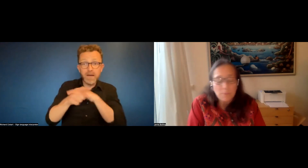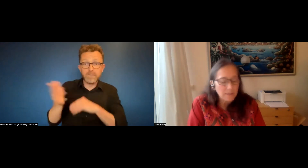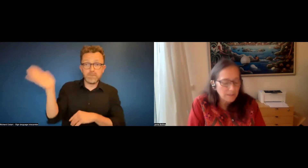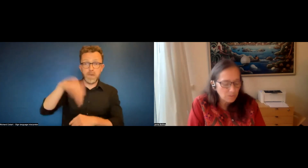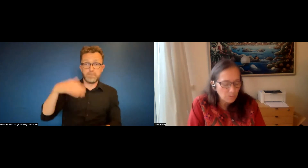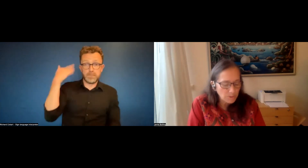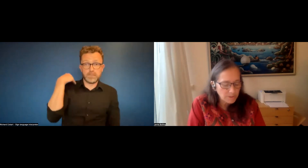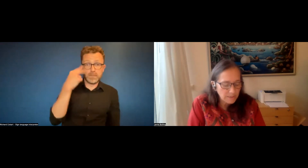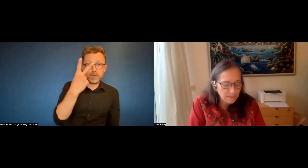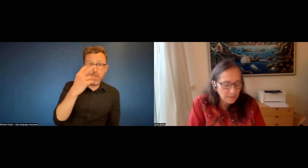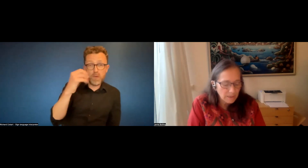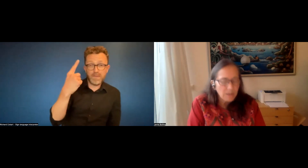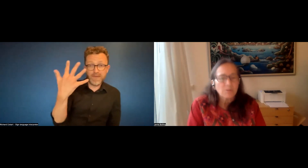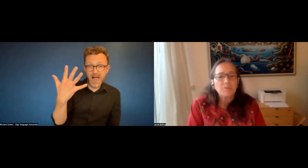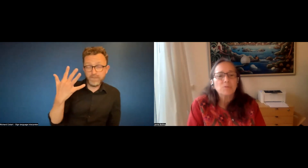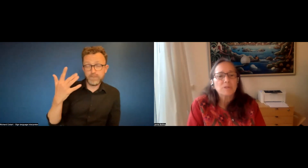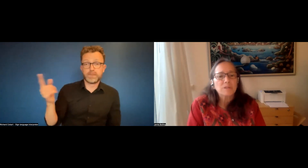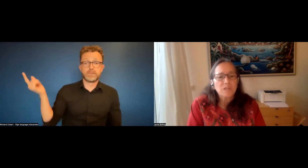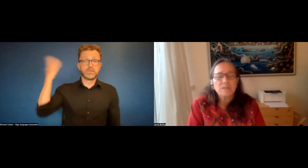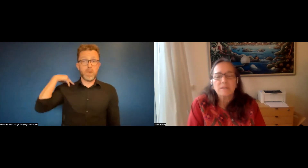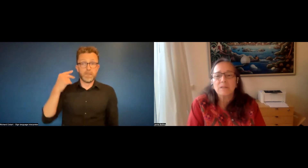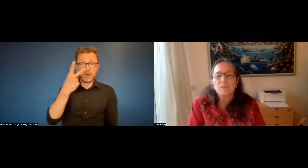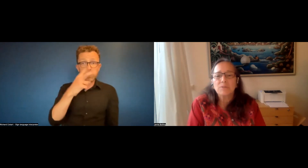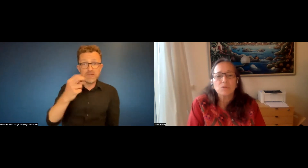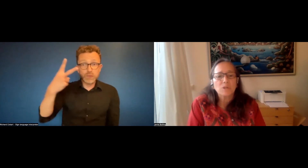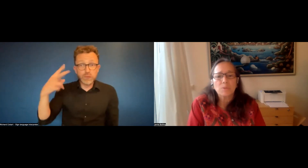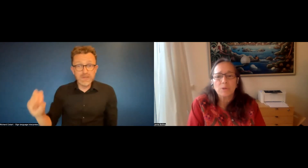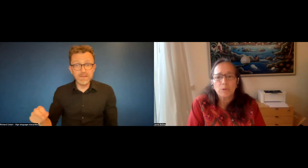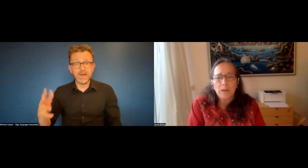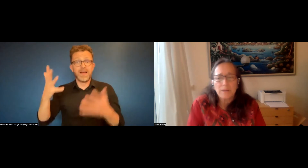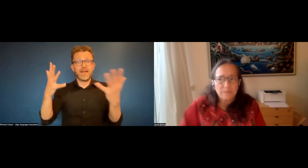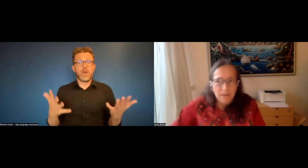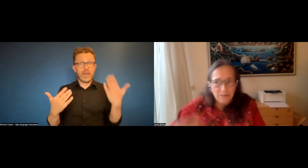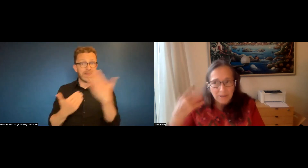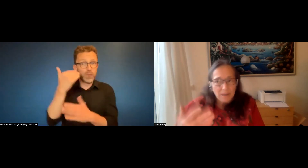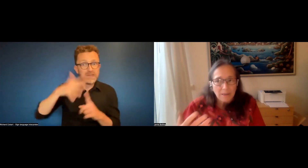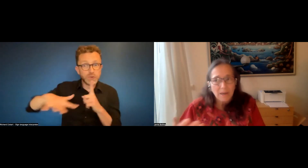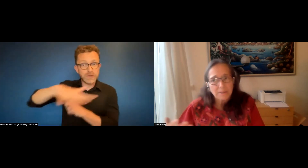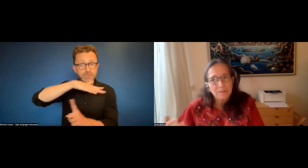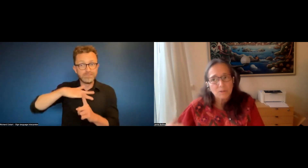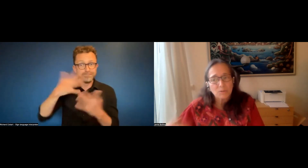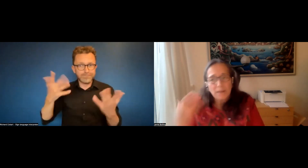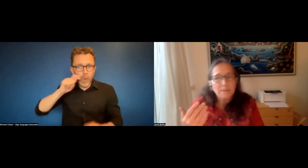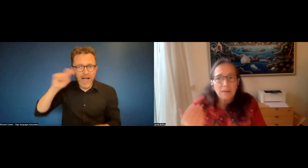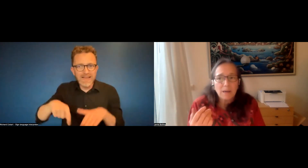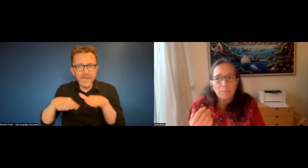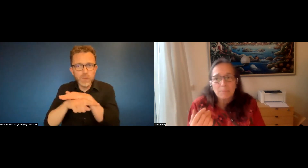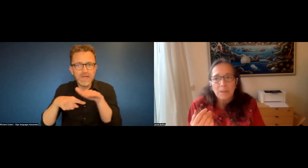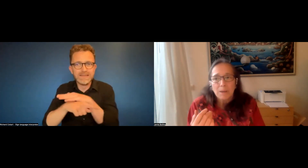that we're meeting is where we're setting the refugees against refugees, where the Ukrainians have gotten